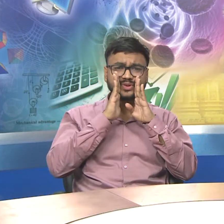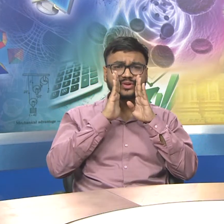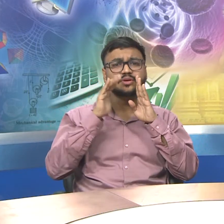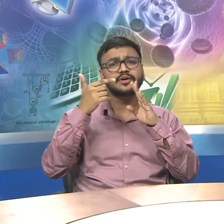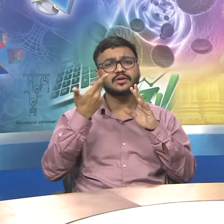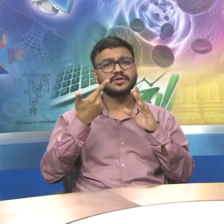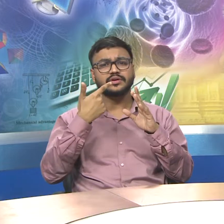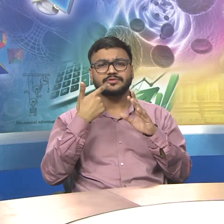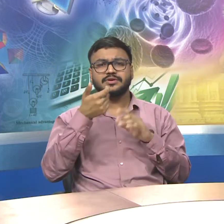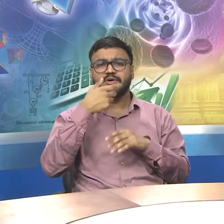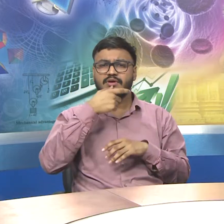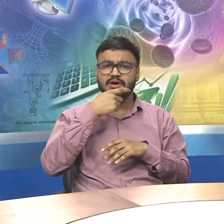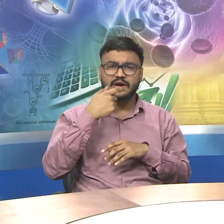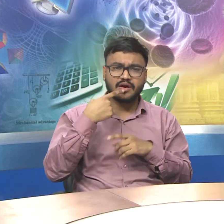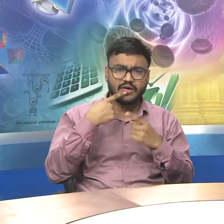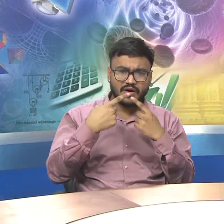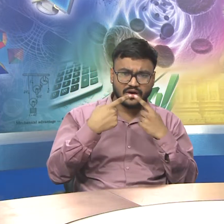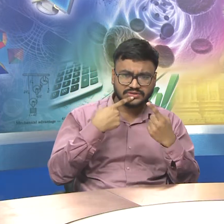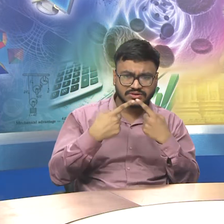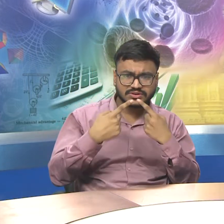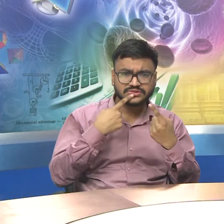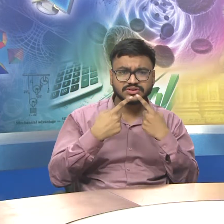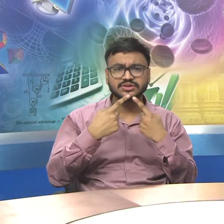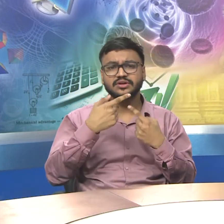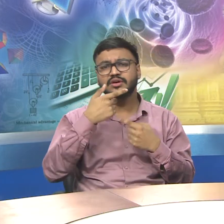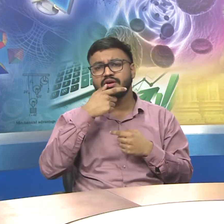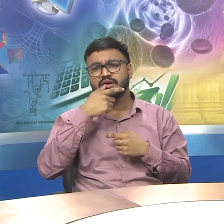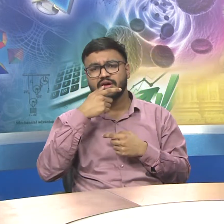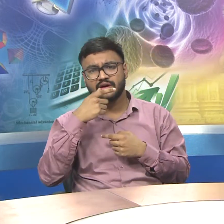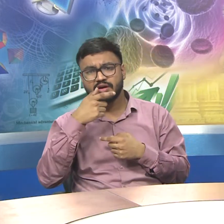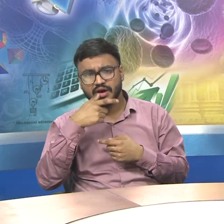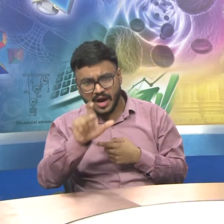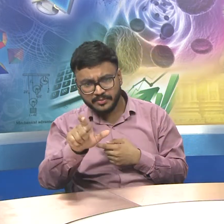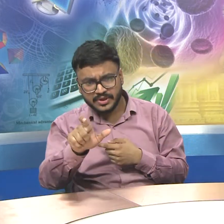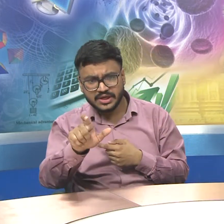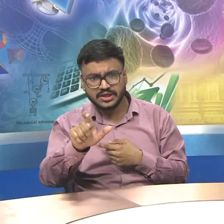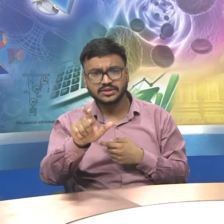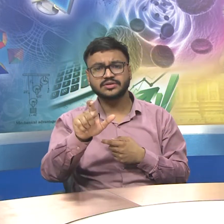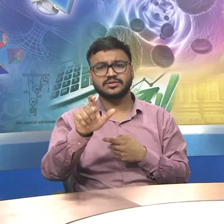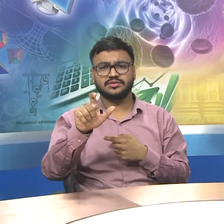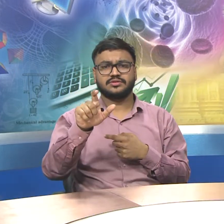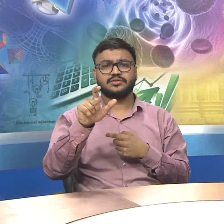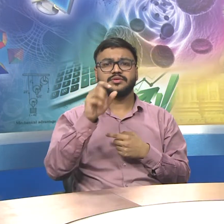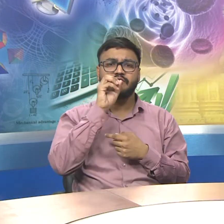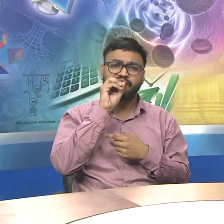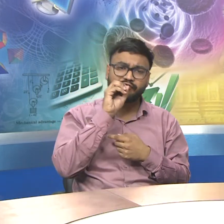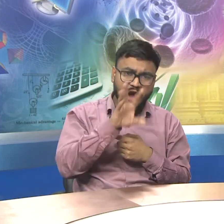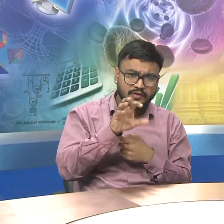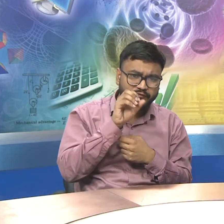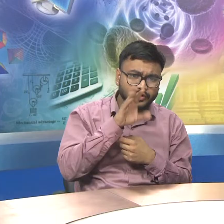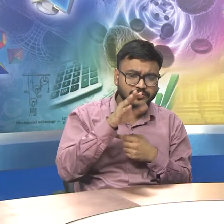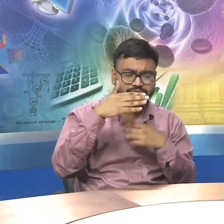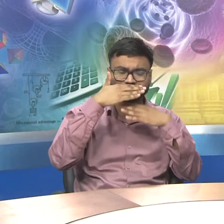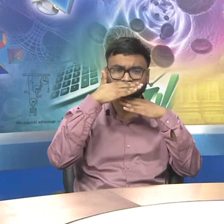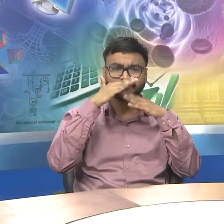Signs related to communication, example, informing, telling, complain,